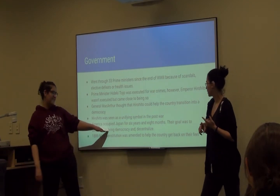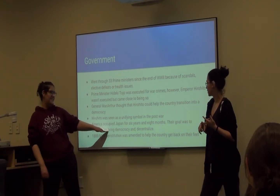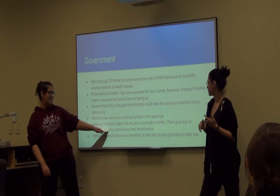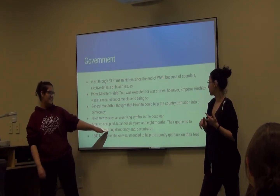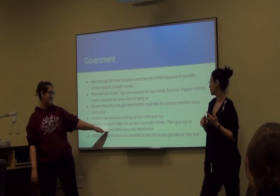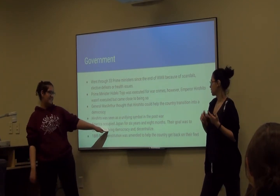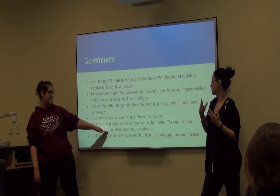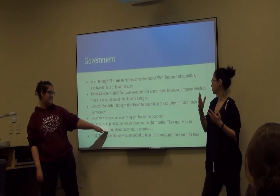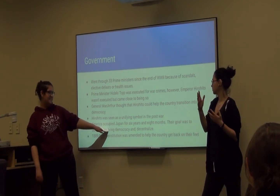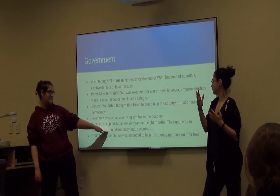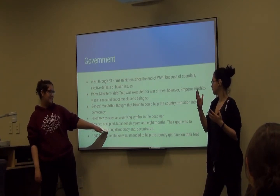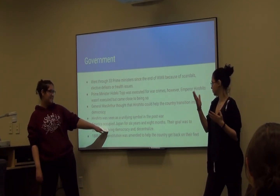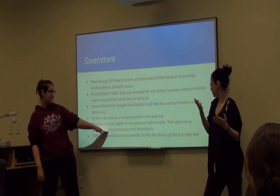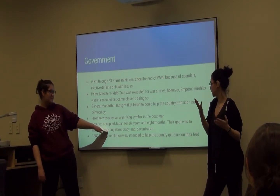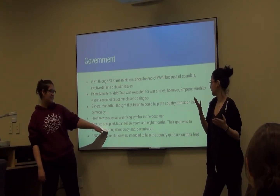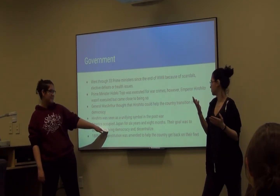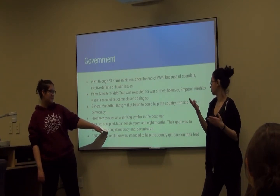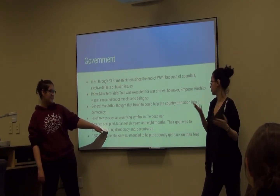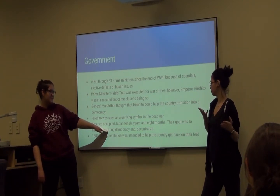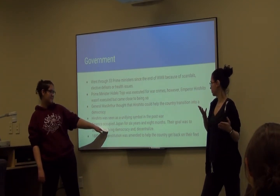demilitarizing Japan,